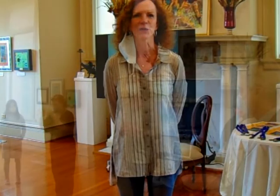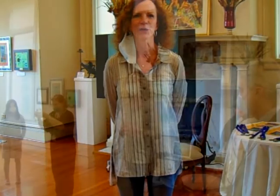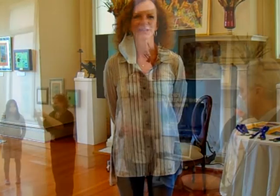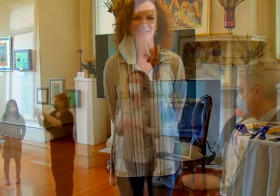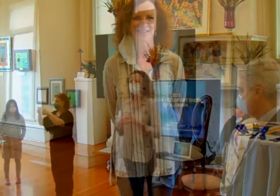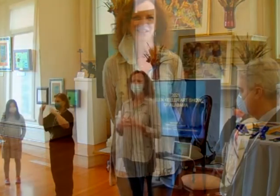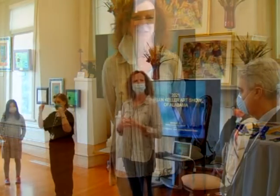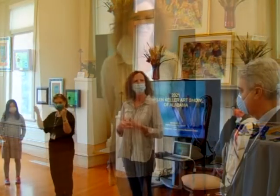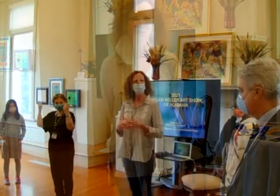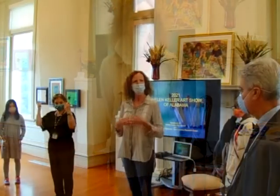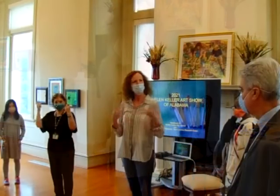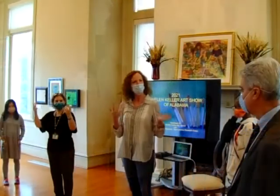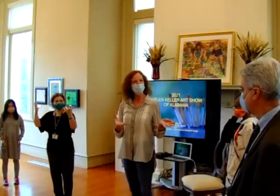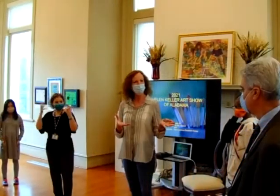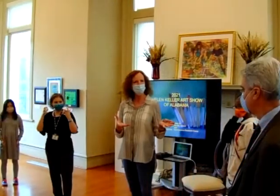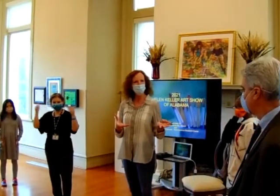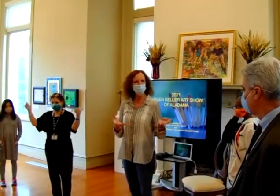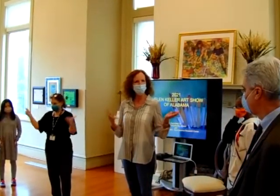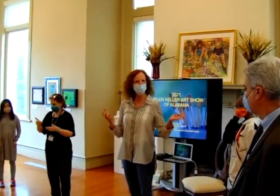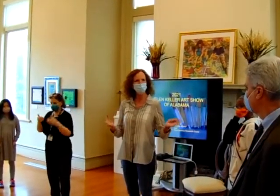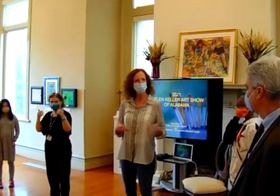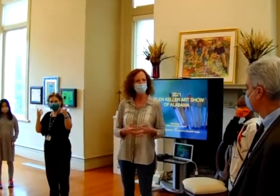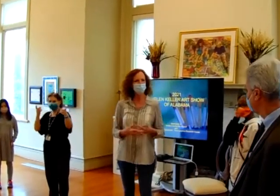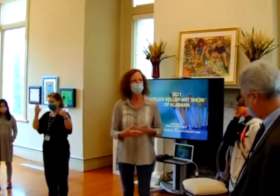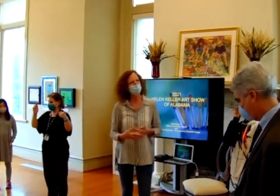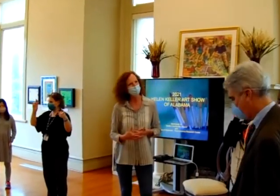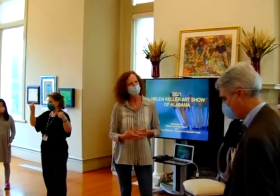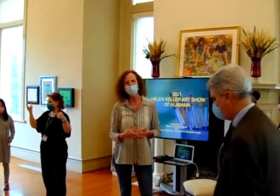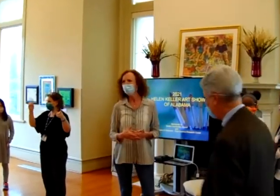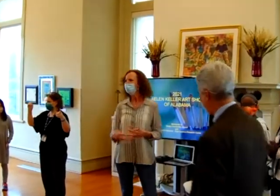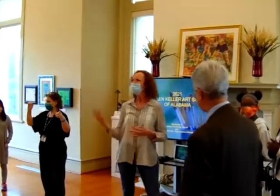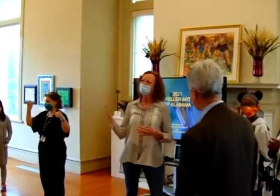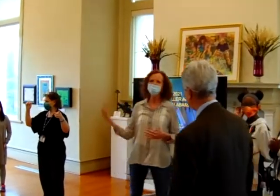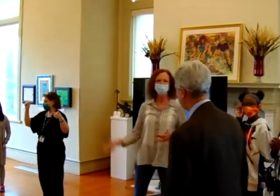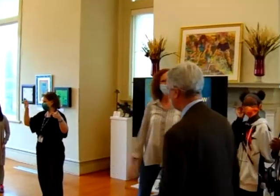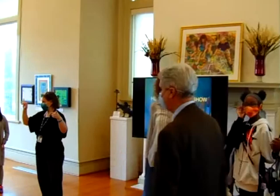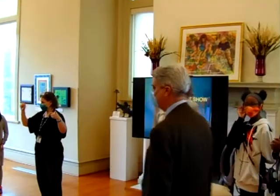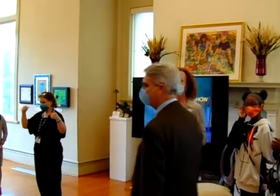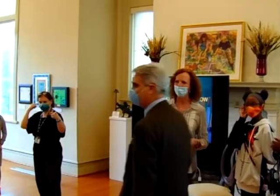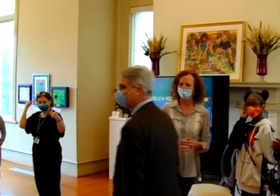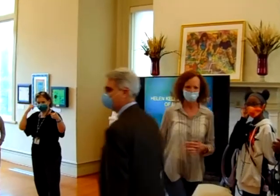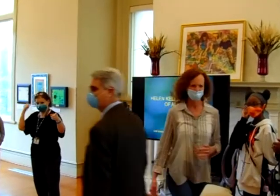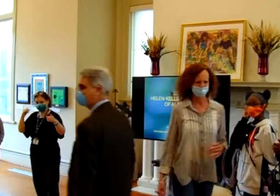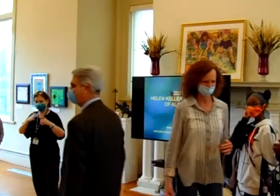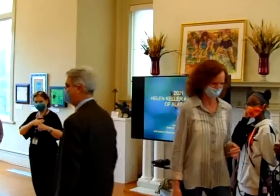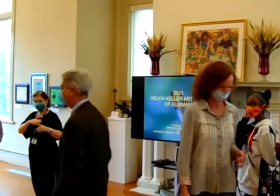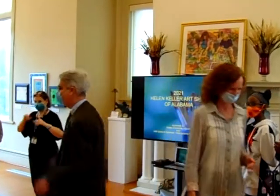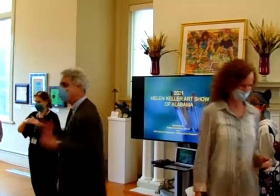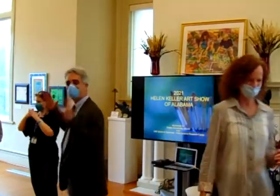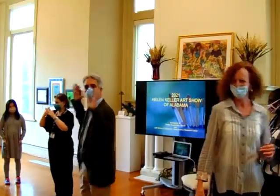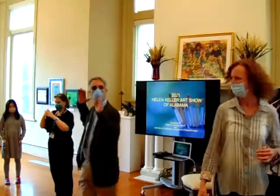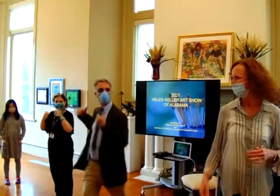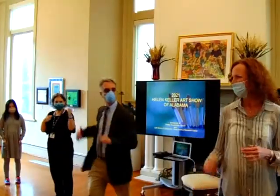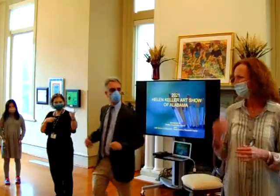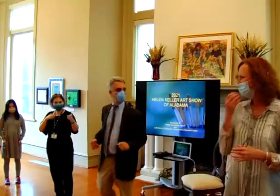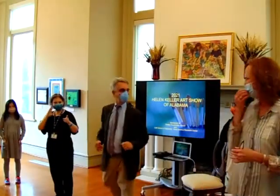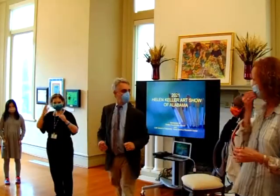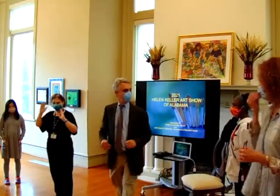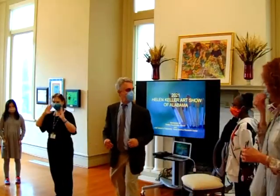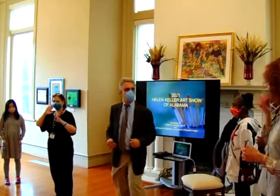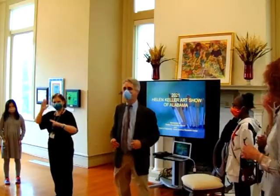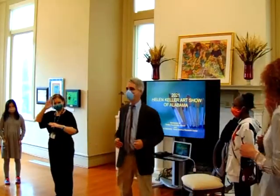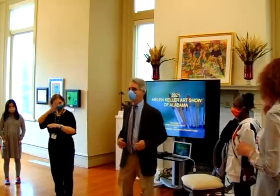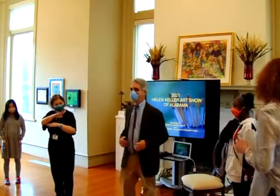them on their work. Thank you. Welcome, Dr. Massia. John, thank you for coming. Sure. Please kick us off. Sure. Good afternoon,